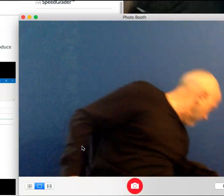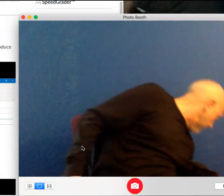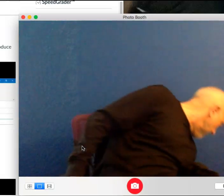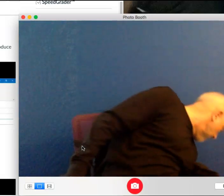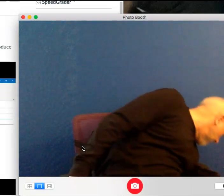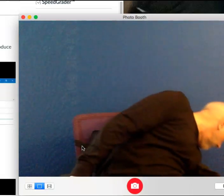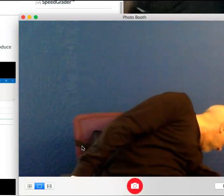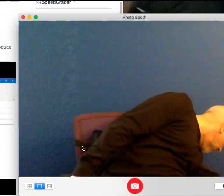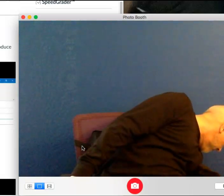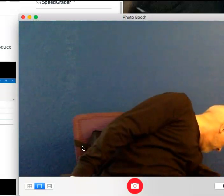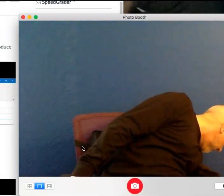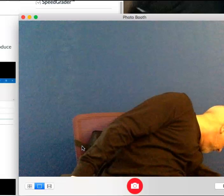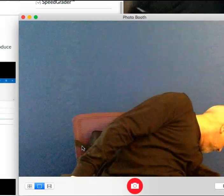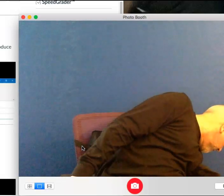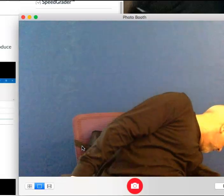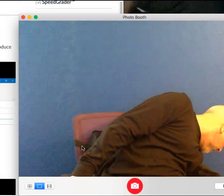Oops.